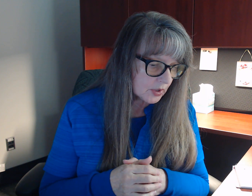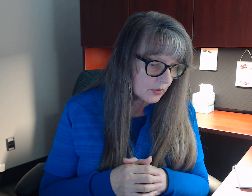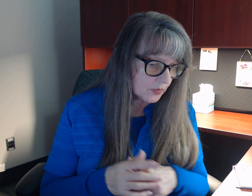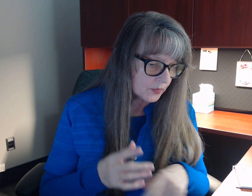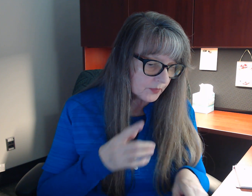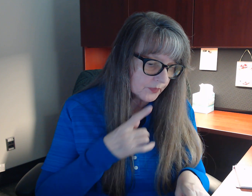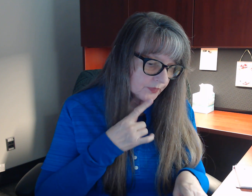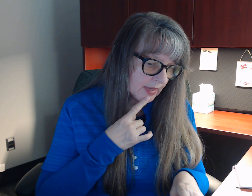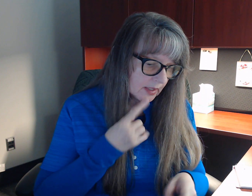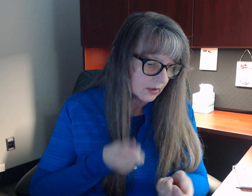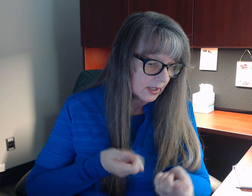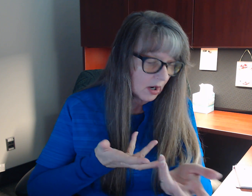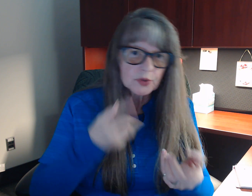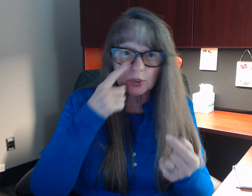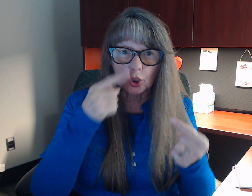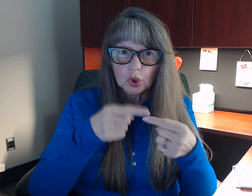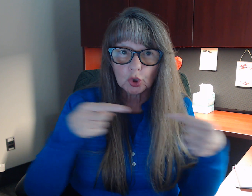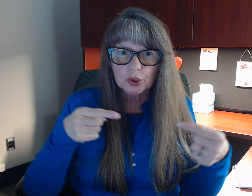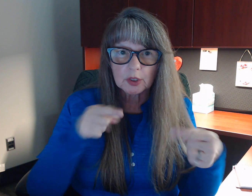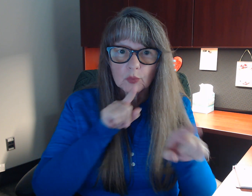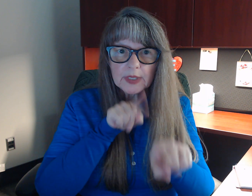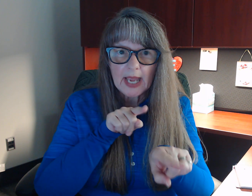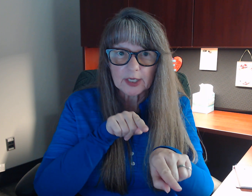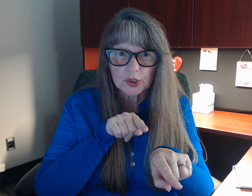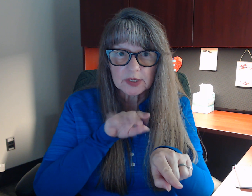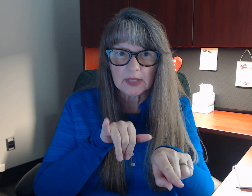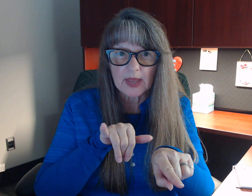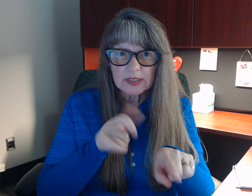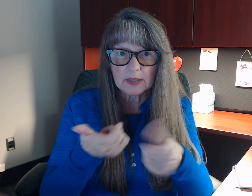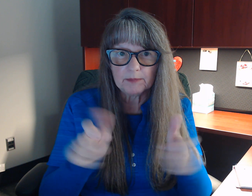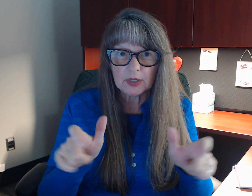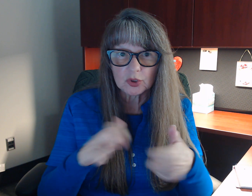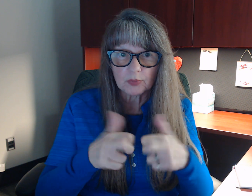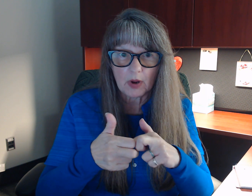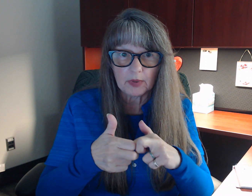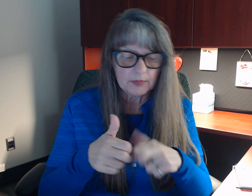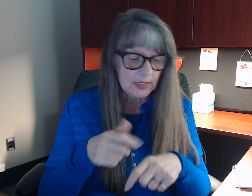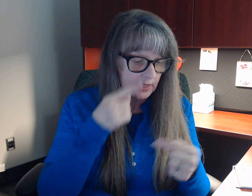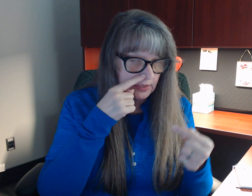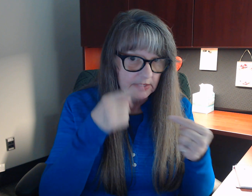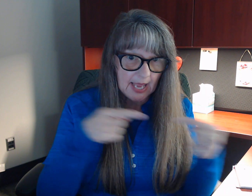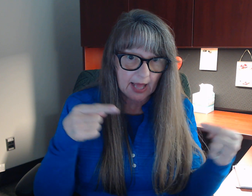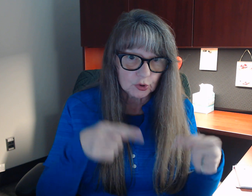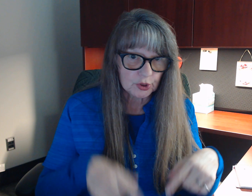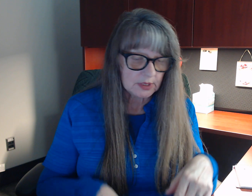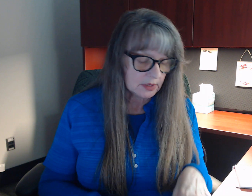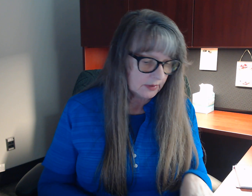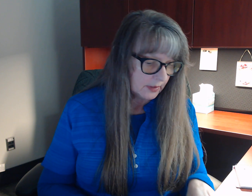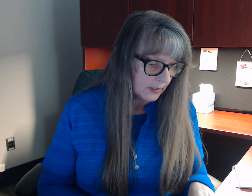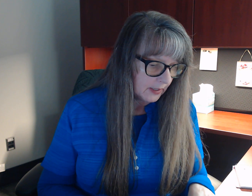So that it causes allergic reactions, and that's the biggest problem, is the allergies.